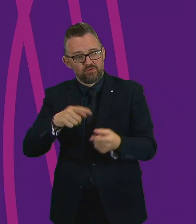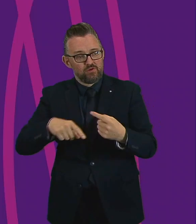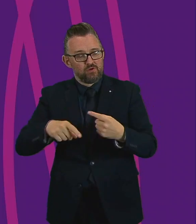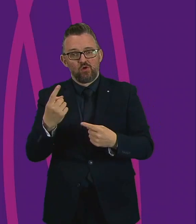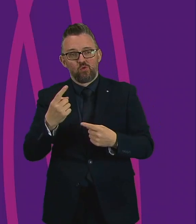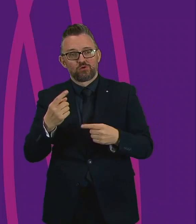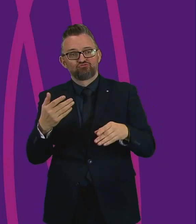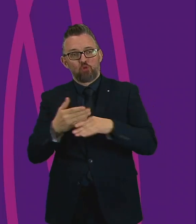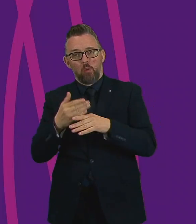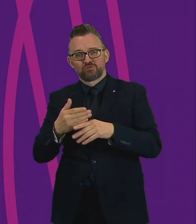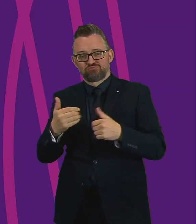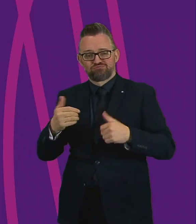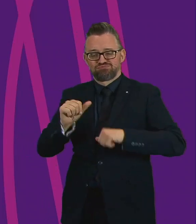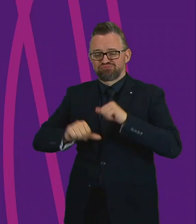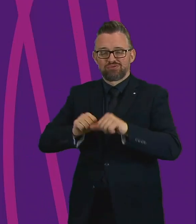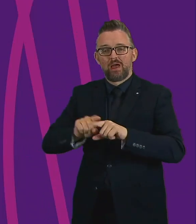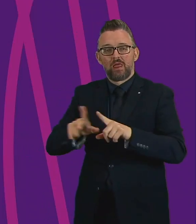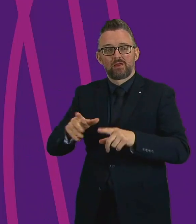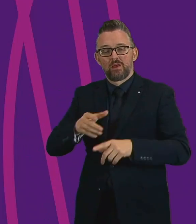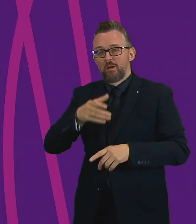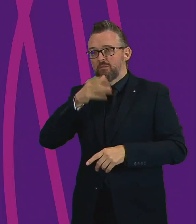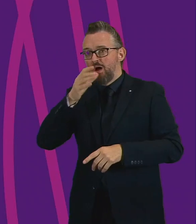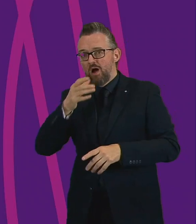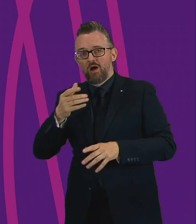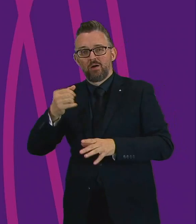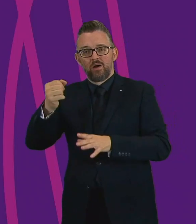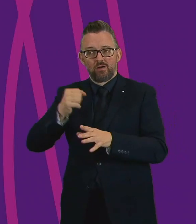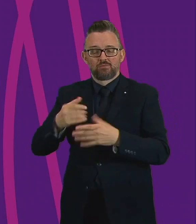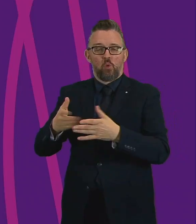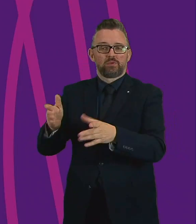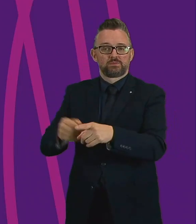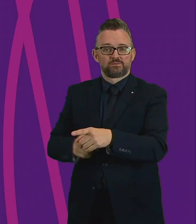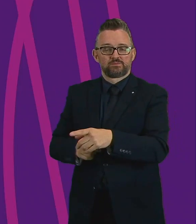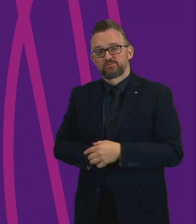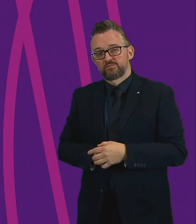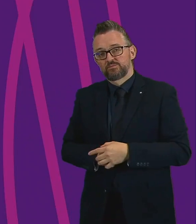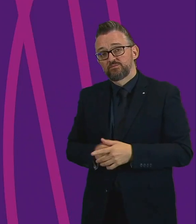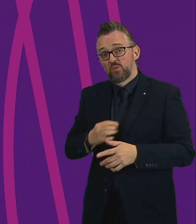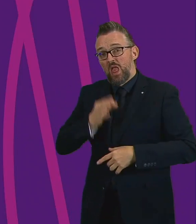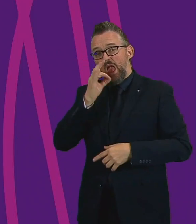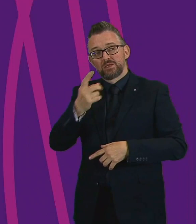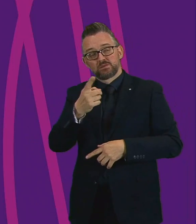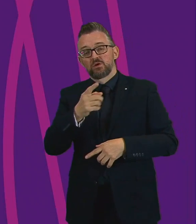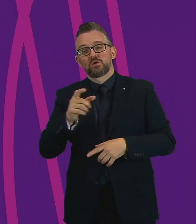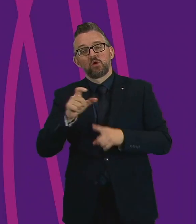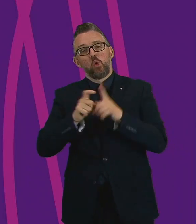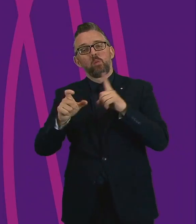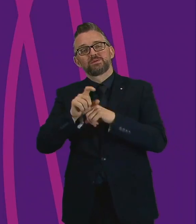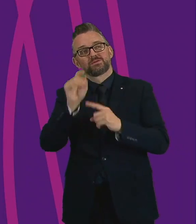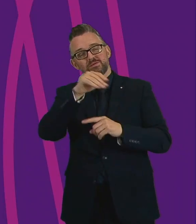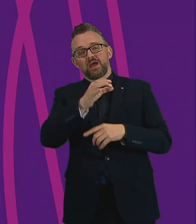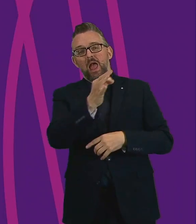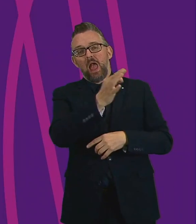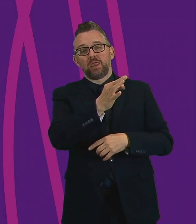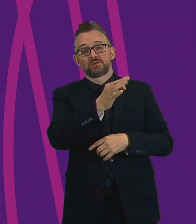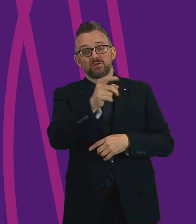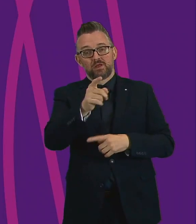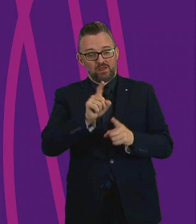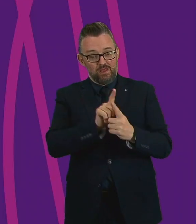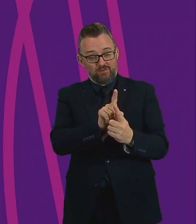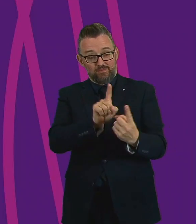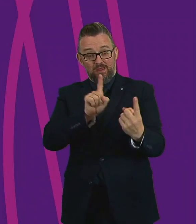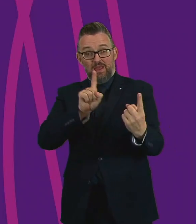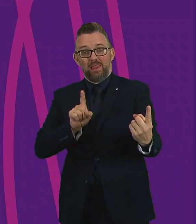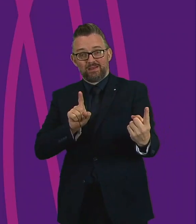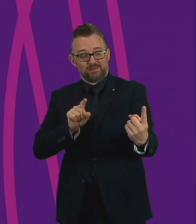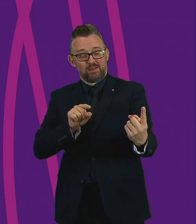of our economy, such as hospitality and tourism. I also make a plea for island communities. Enthusiastic social distancing in the Caledonian Isles